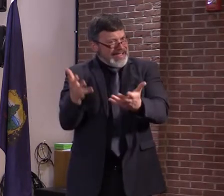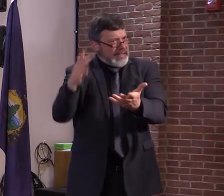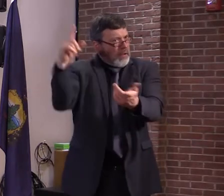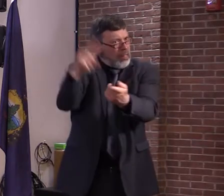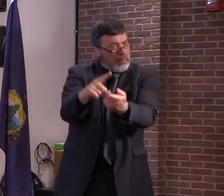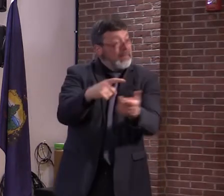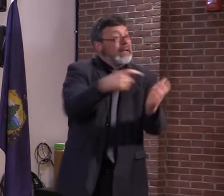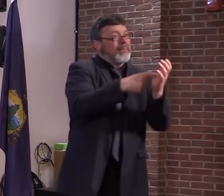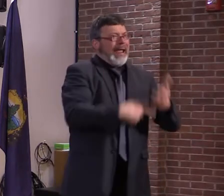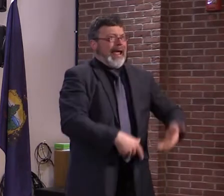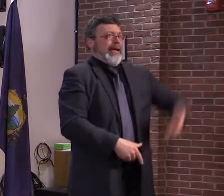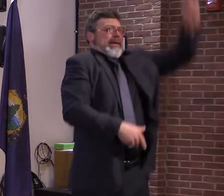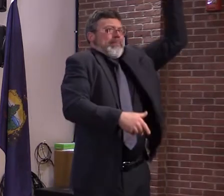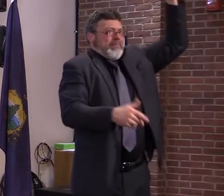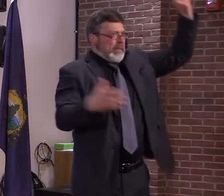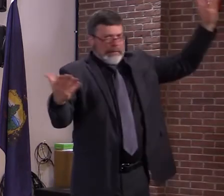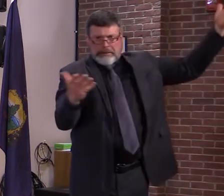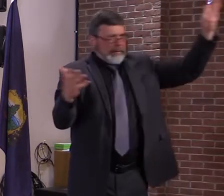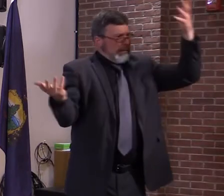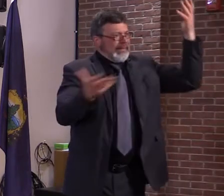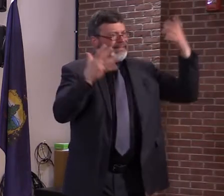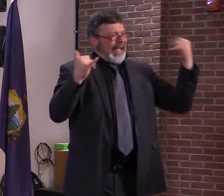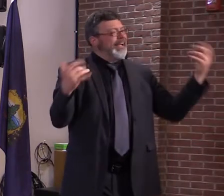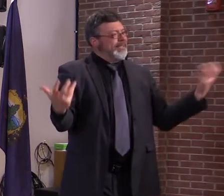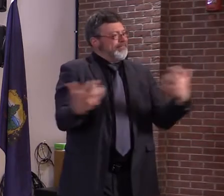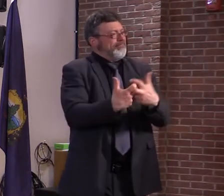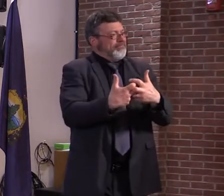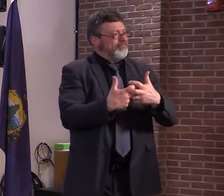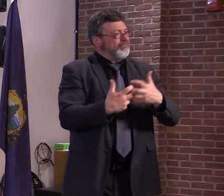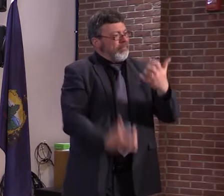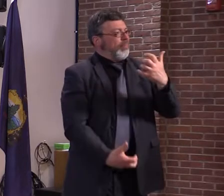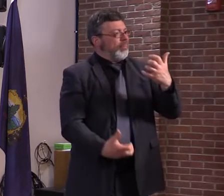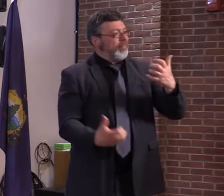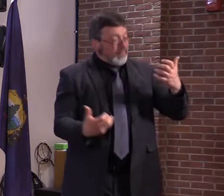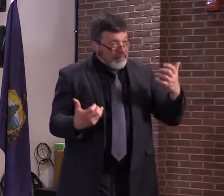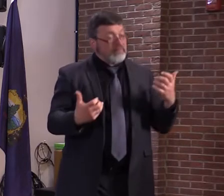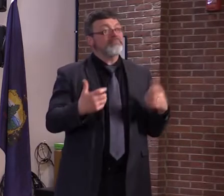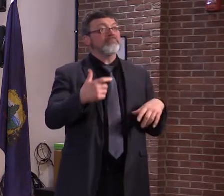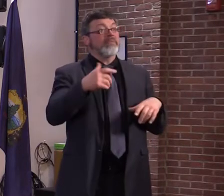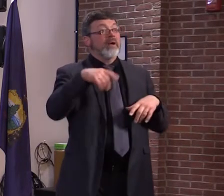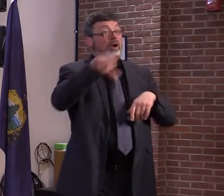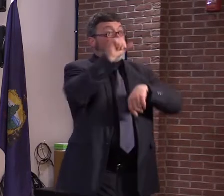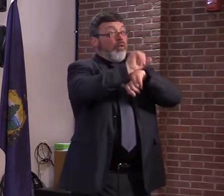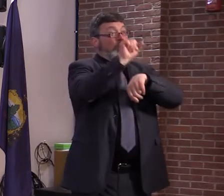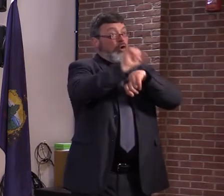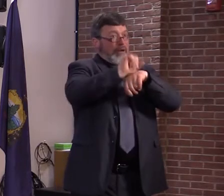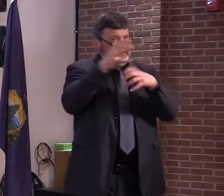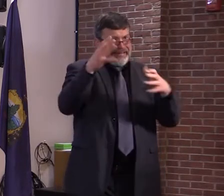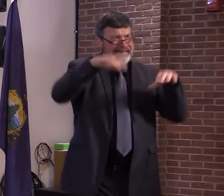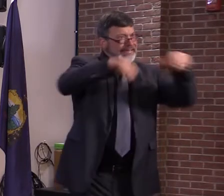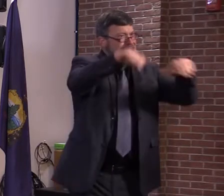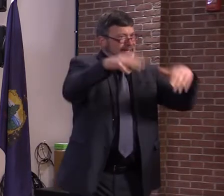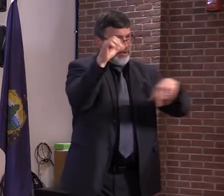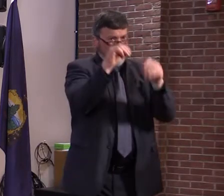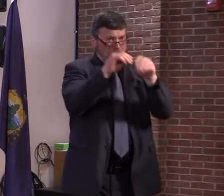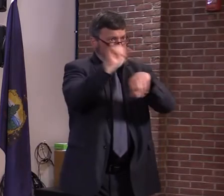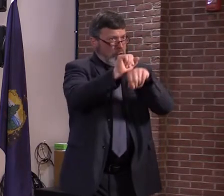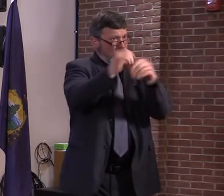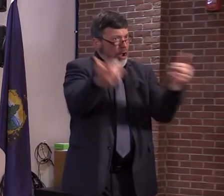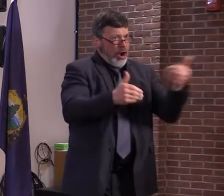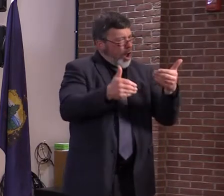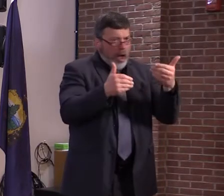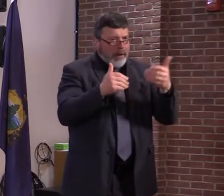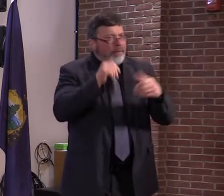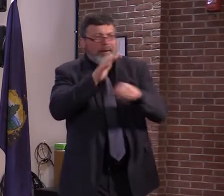the labor, the demographics we're facing here in the state, it's all this perfect